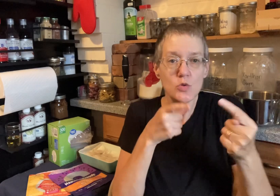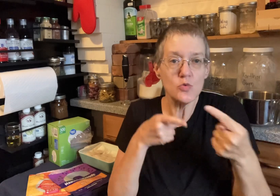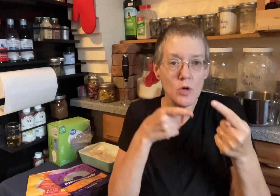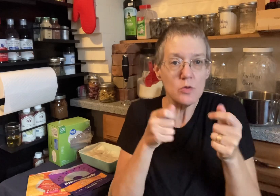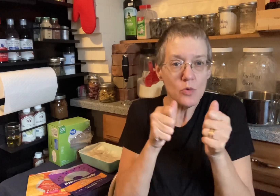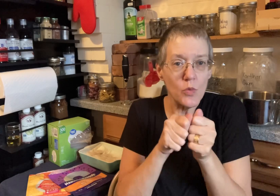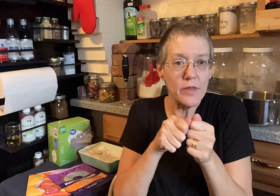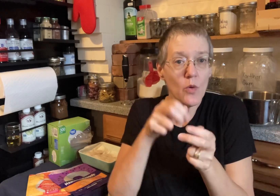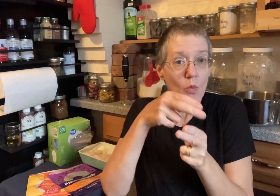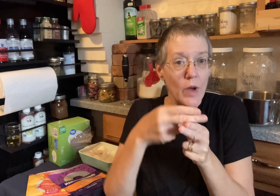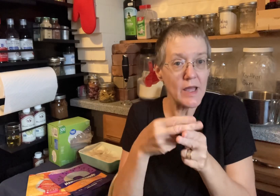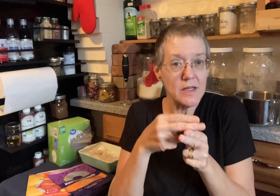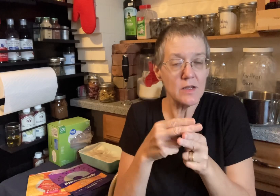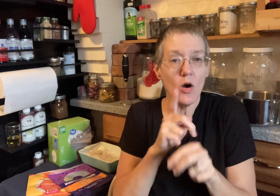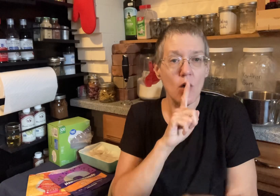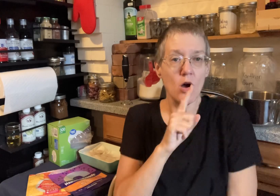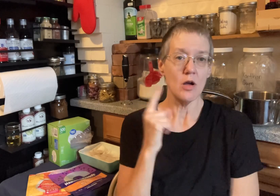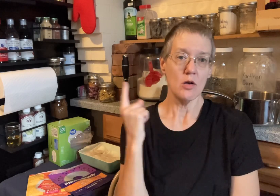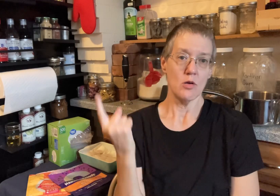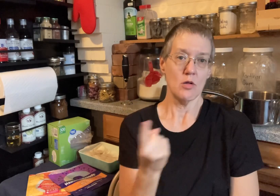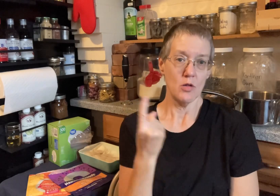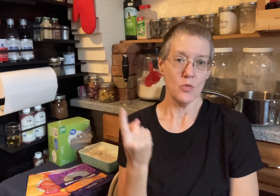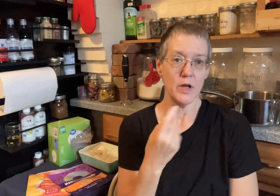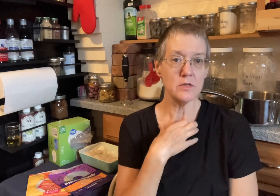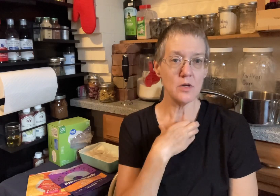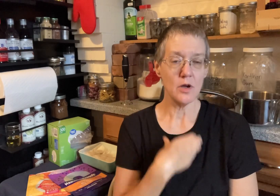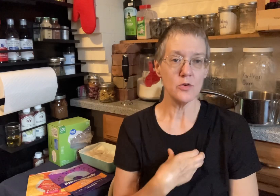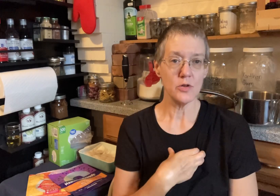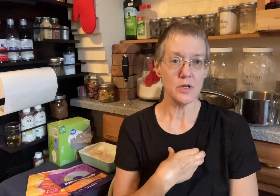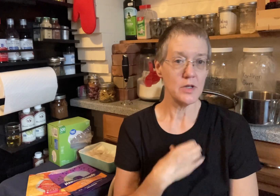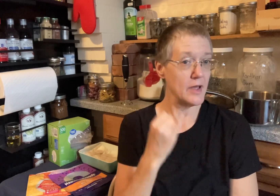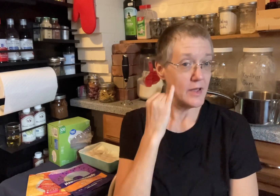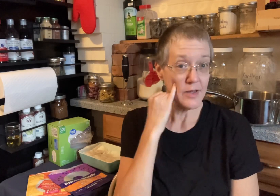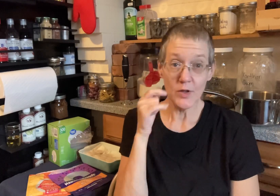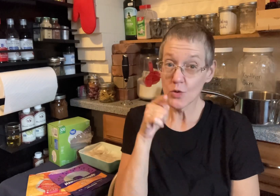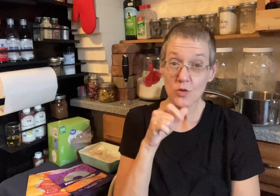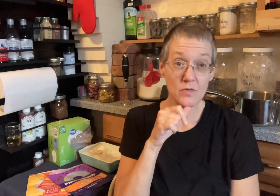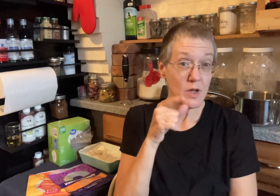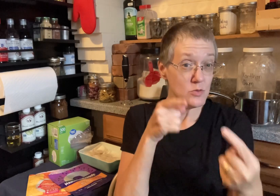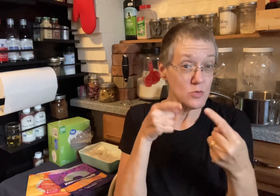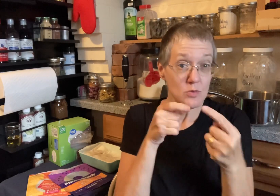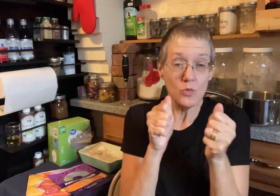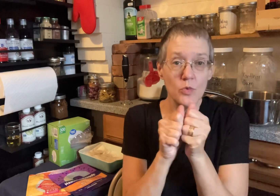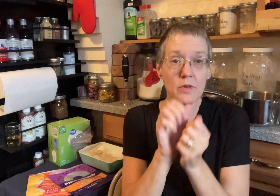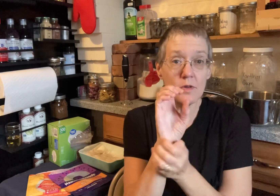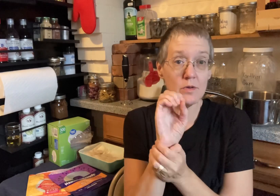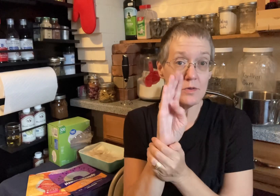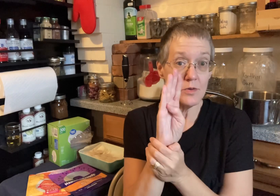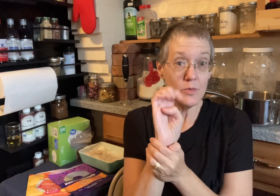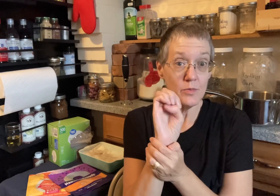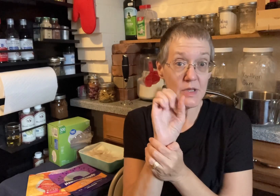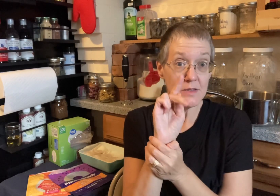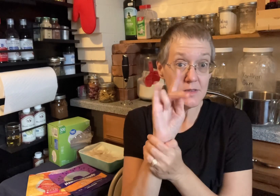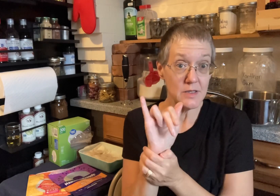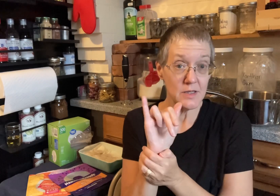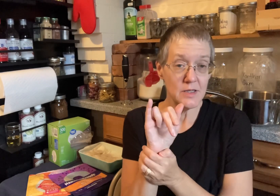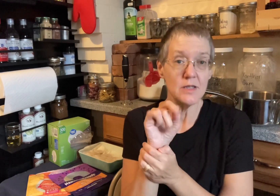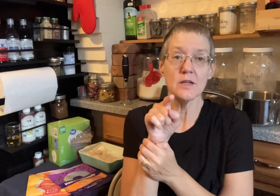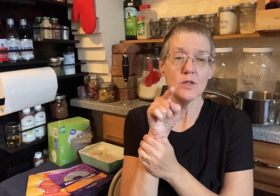general. People that struggle with weight are always hungry. And if you've not struggled with obesity, you may